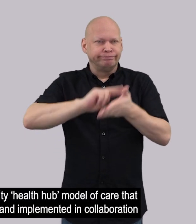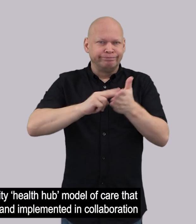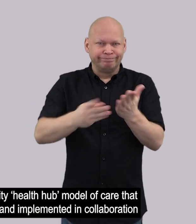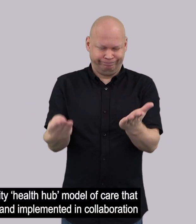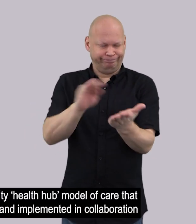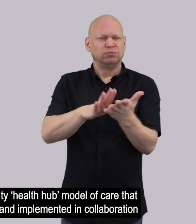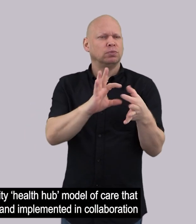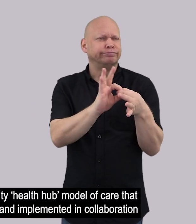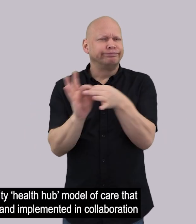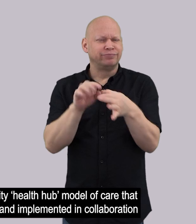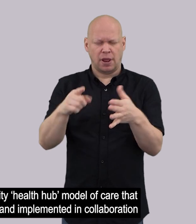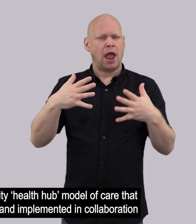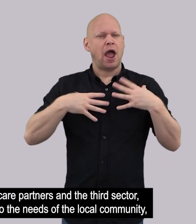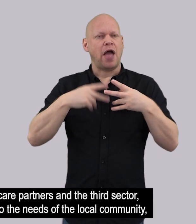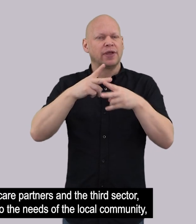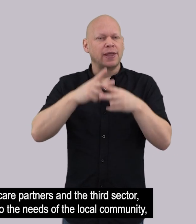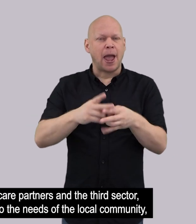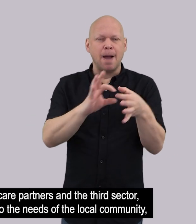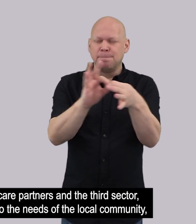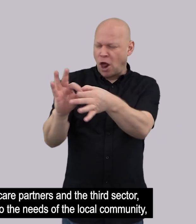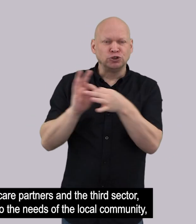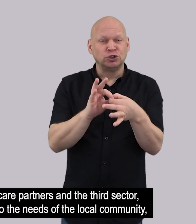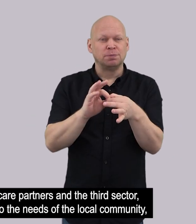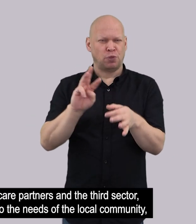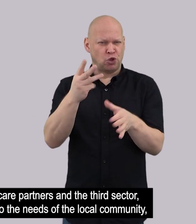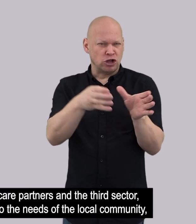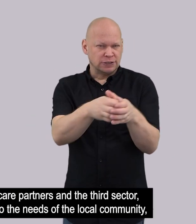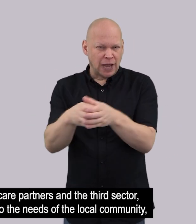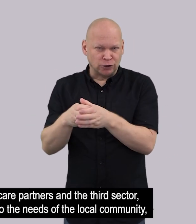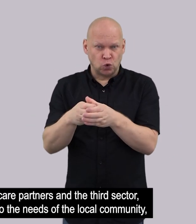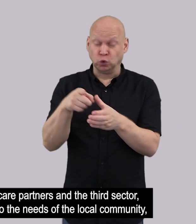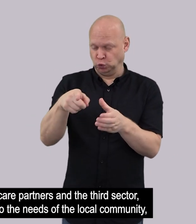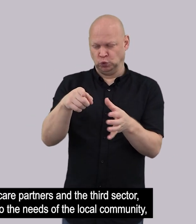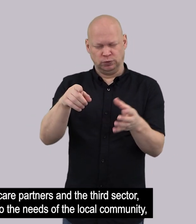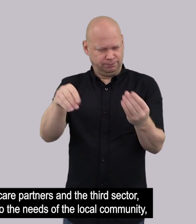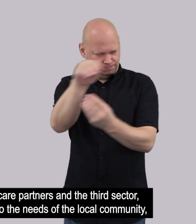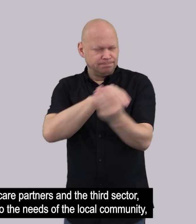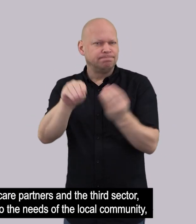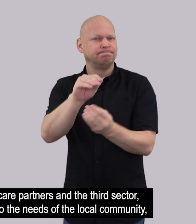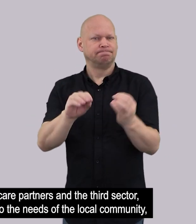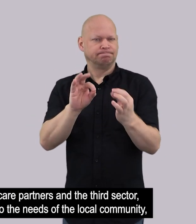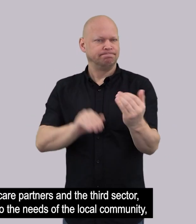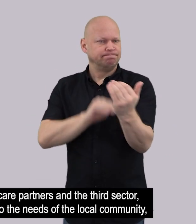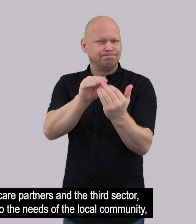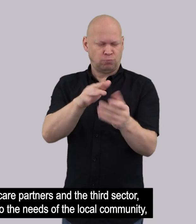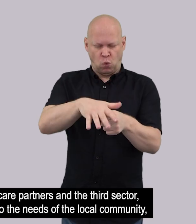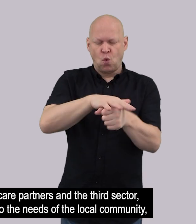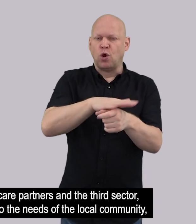A community health hub model of care that is planned and implemented in collaboration with healthcare partners and the third sector and tailored to the needs of the